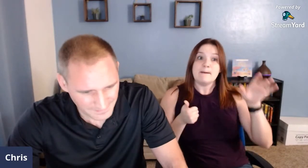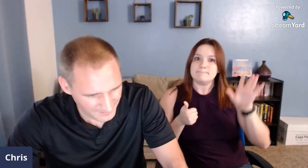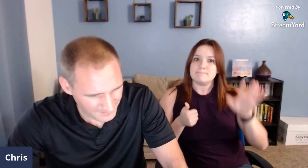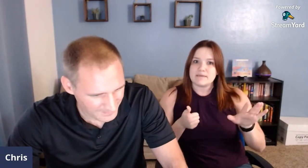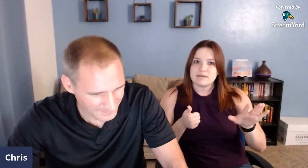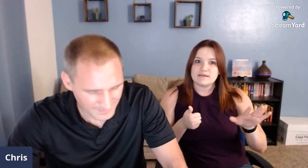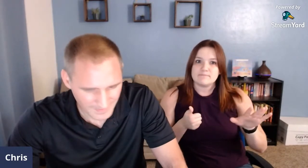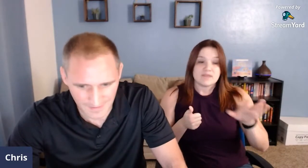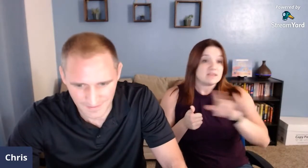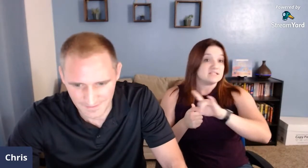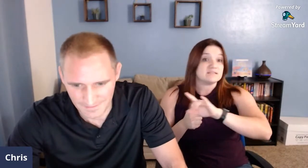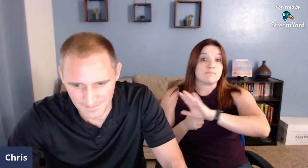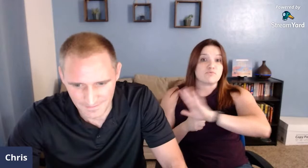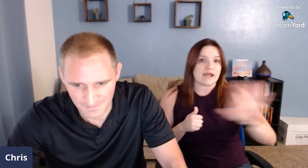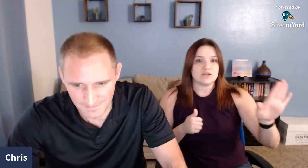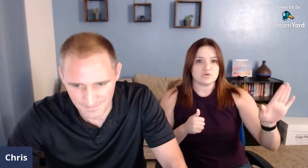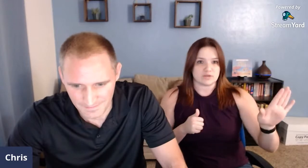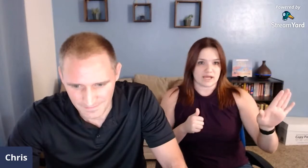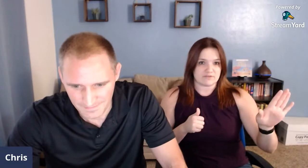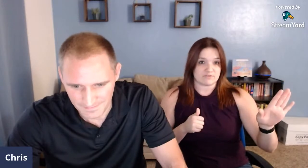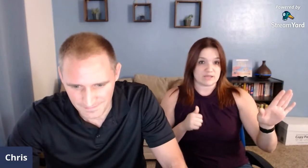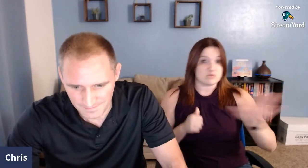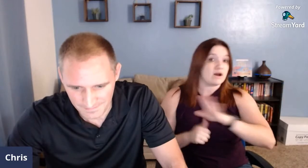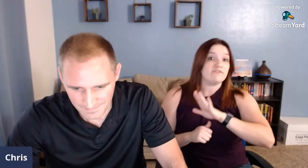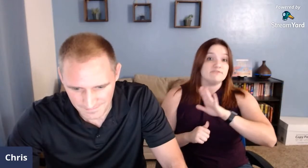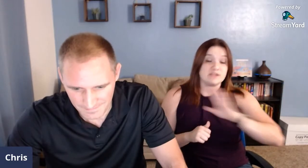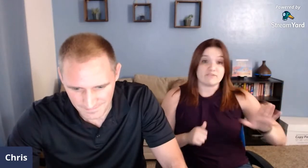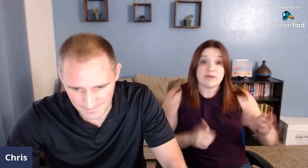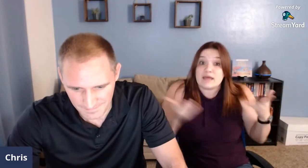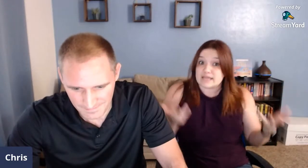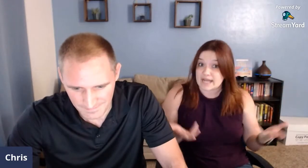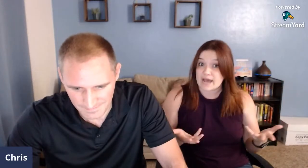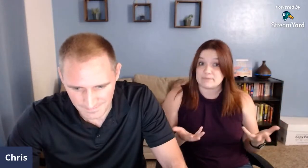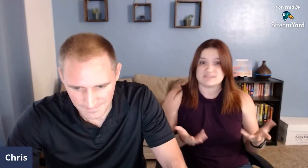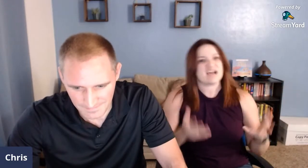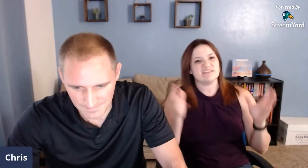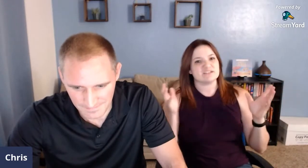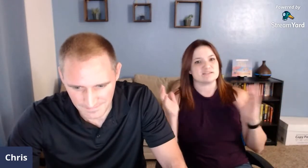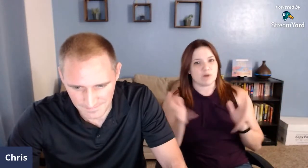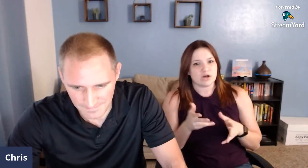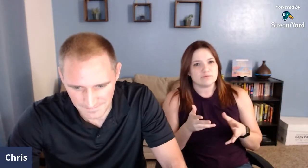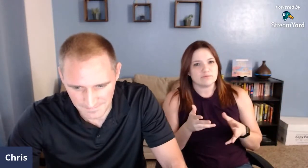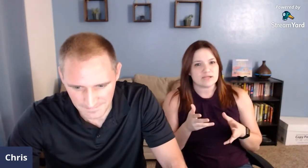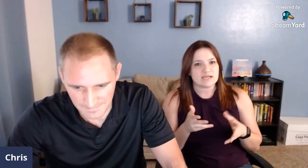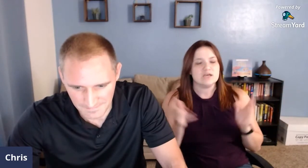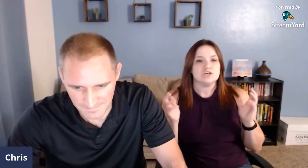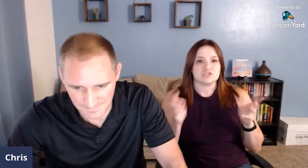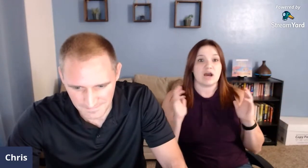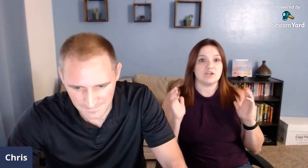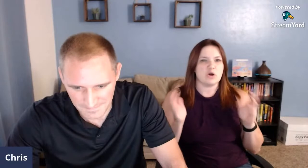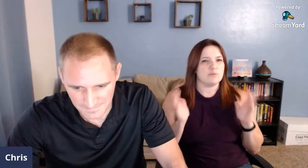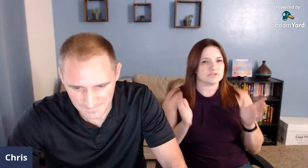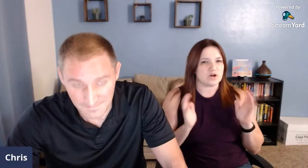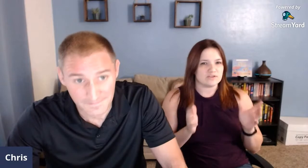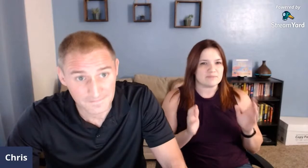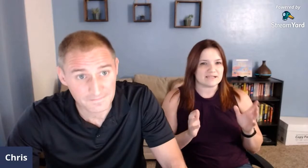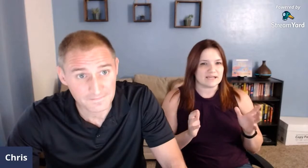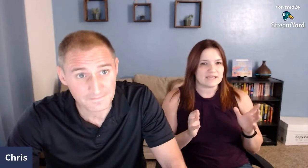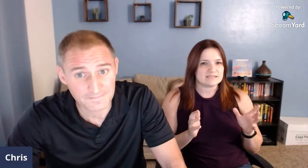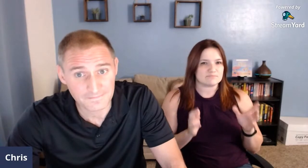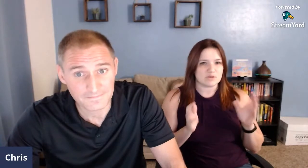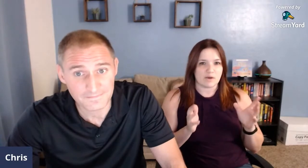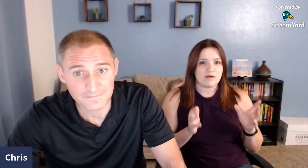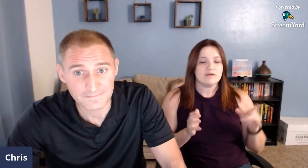because maybe this is a brand new client for me who I've never met. That happens. I live in a small community, so I know almost all